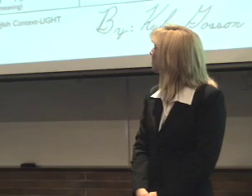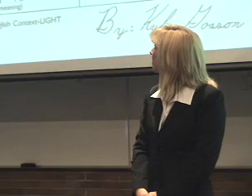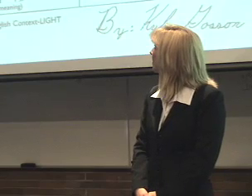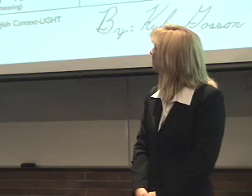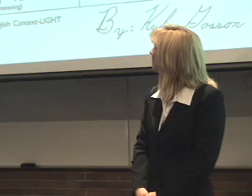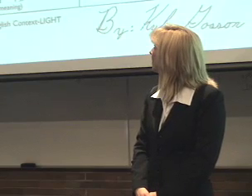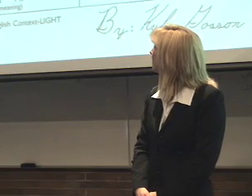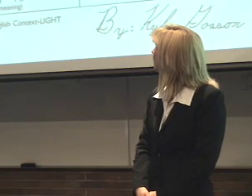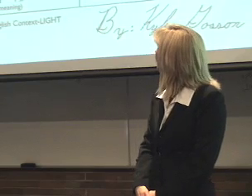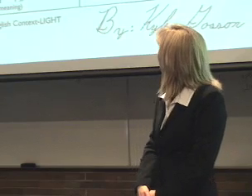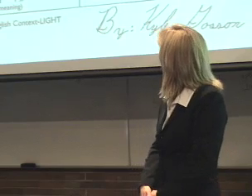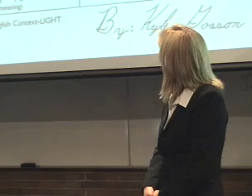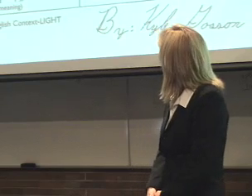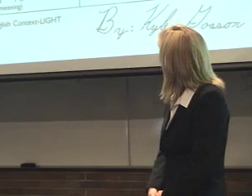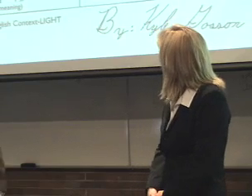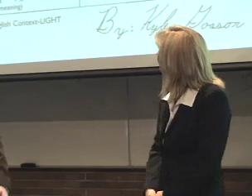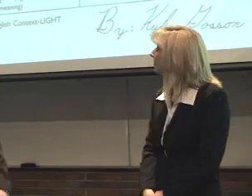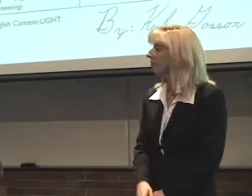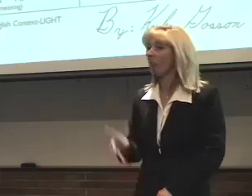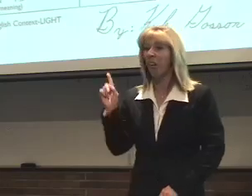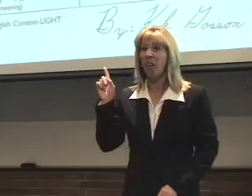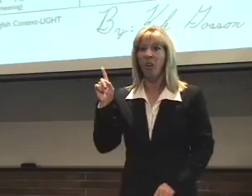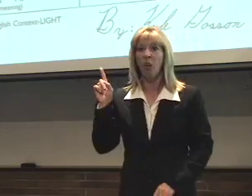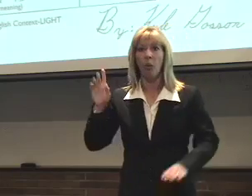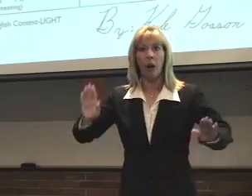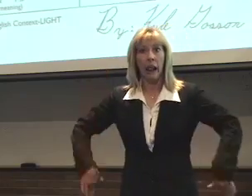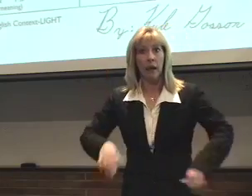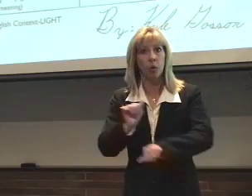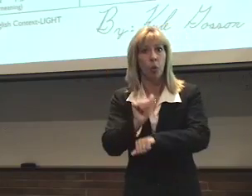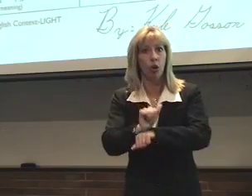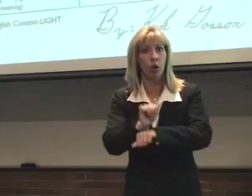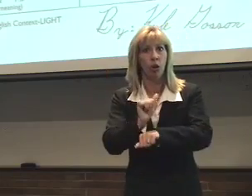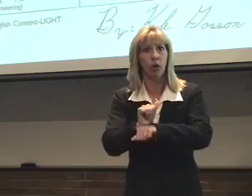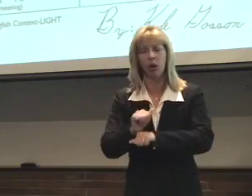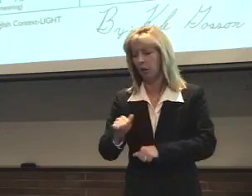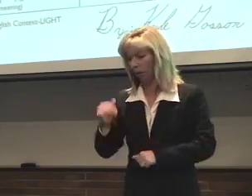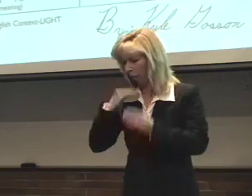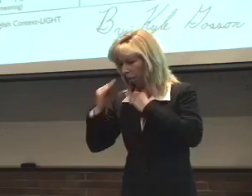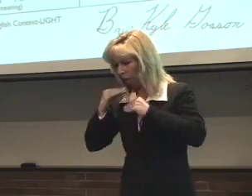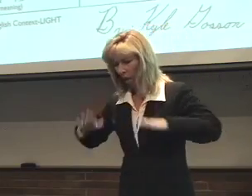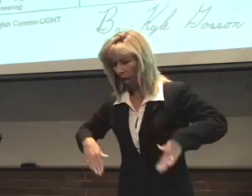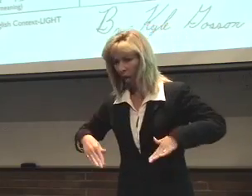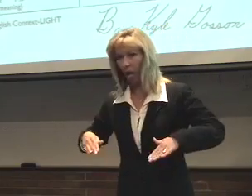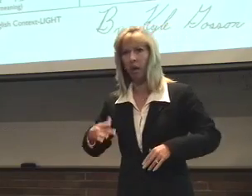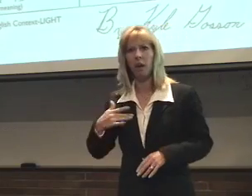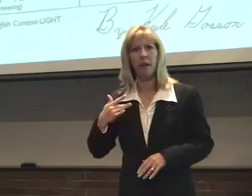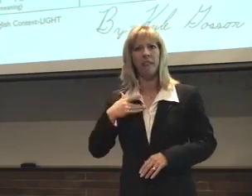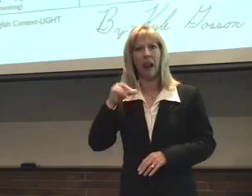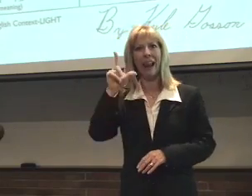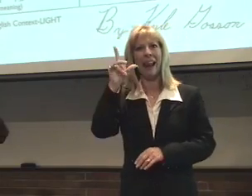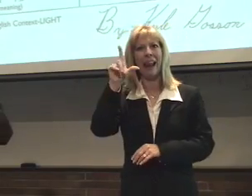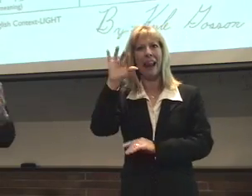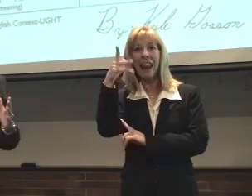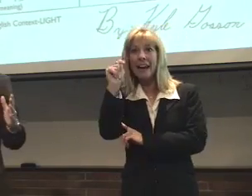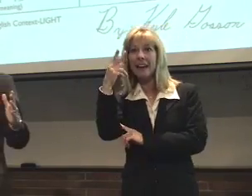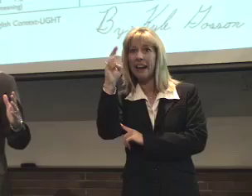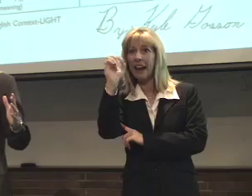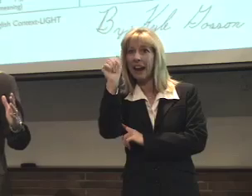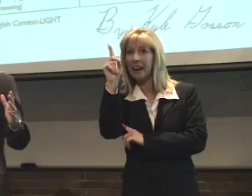So here's this girl late for work. She didn't get a chance to eat anything. She feels lightheaded. If lightheaded really meant a